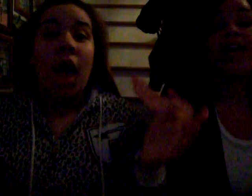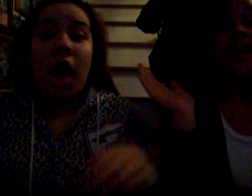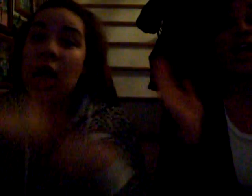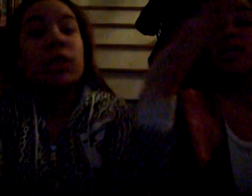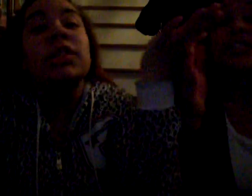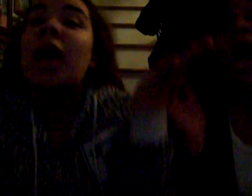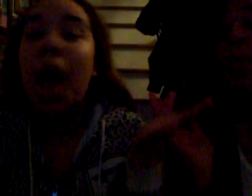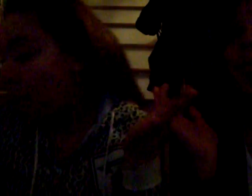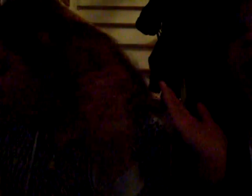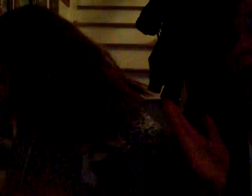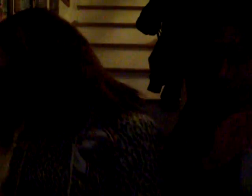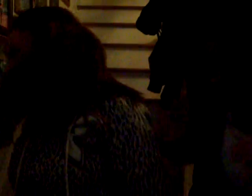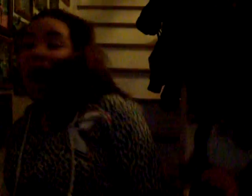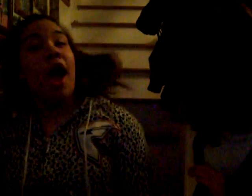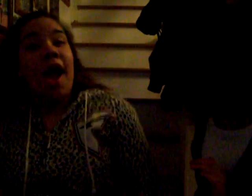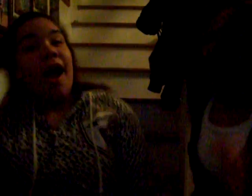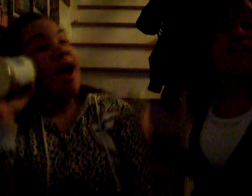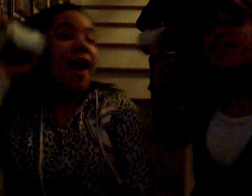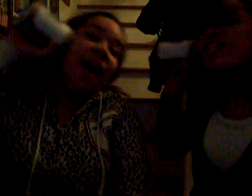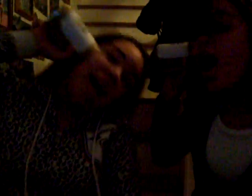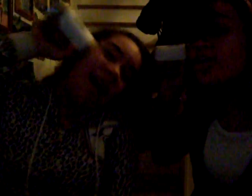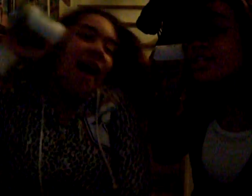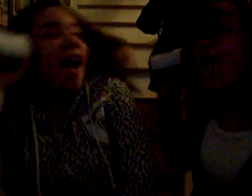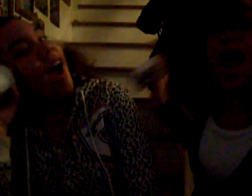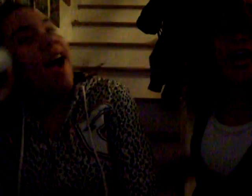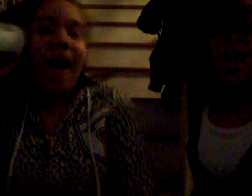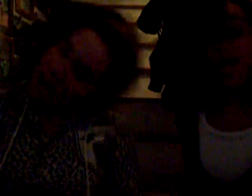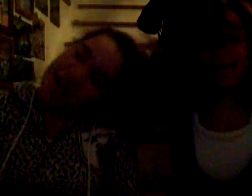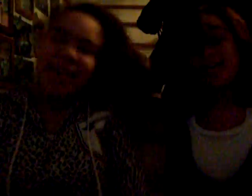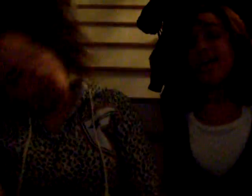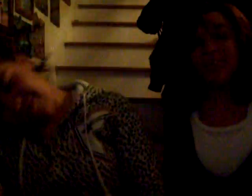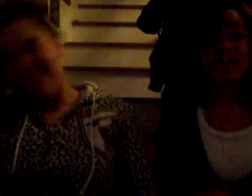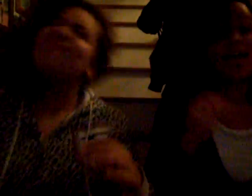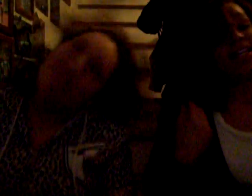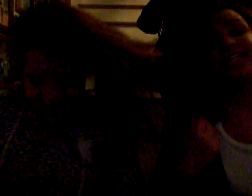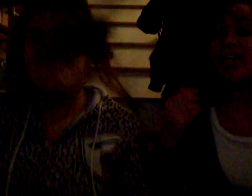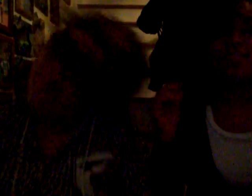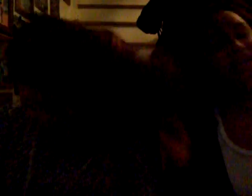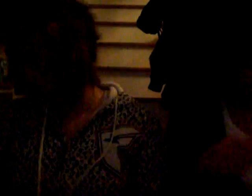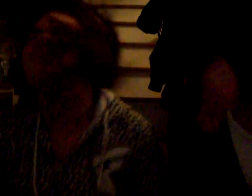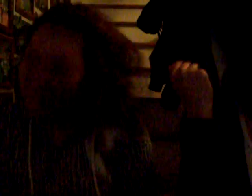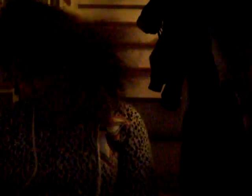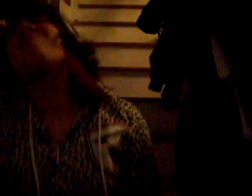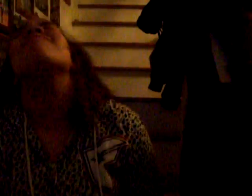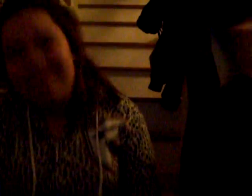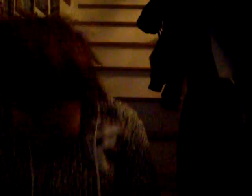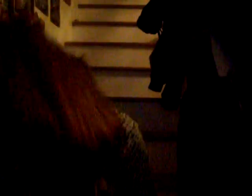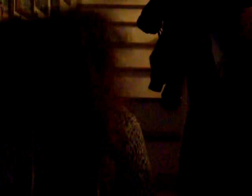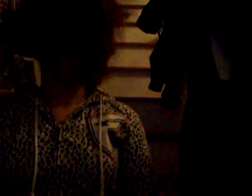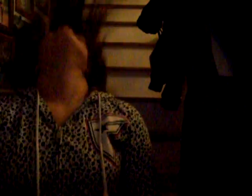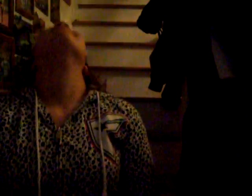There's no one, call the doctor Got a case of love, bipolar